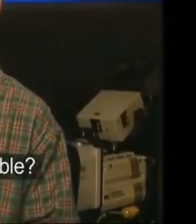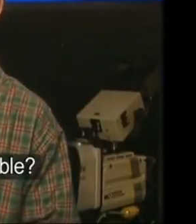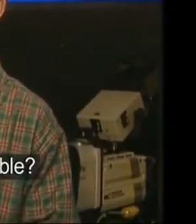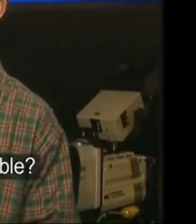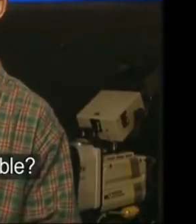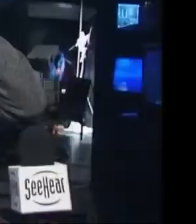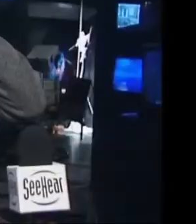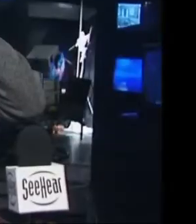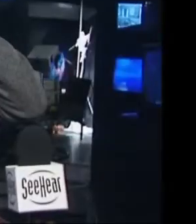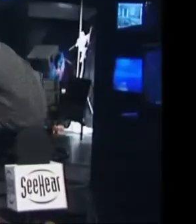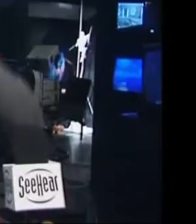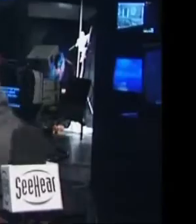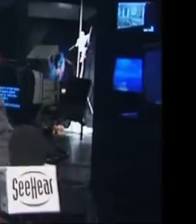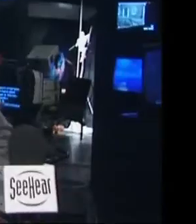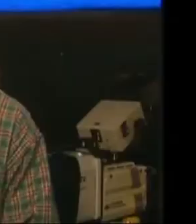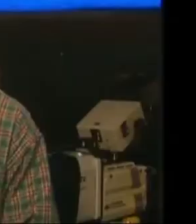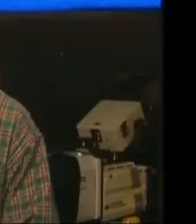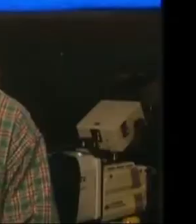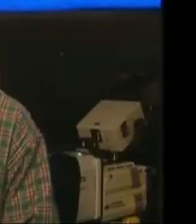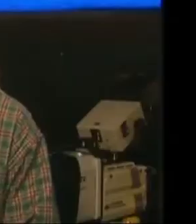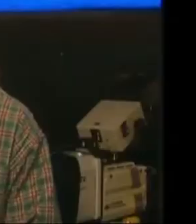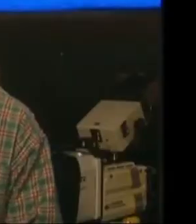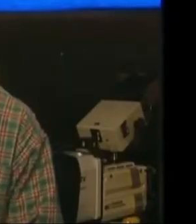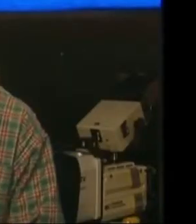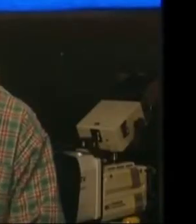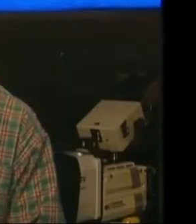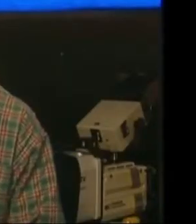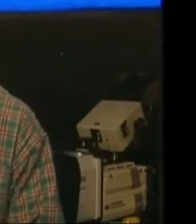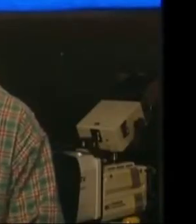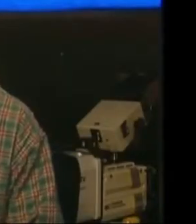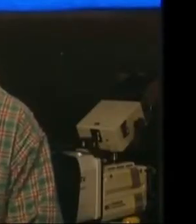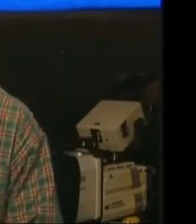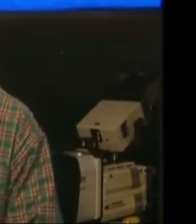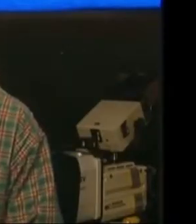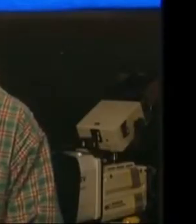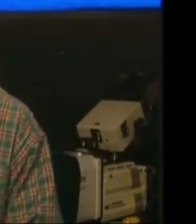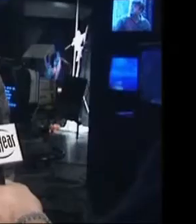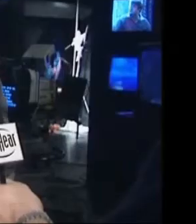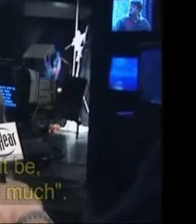Hey, you comfortable? I am. Okay.